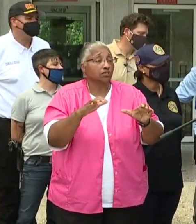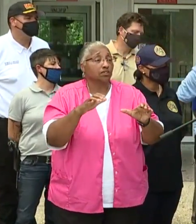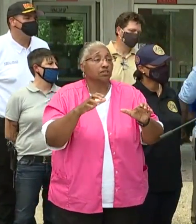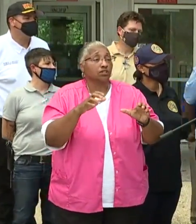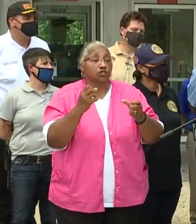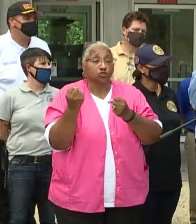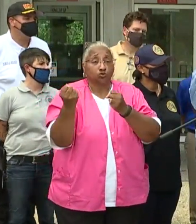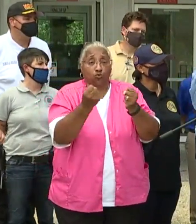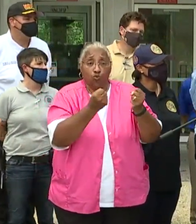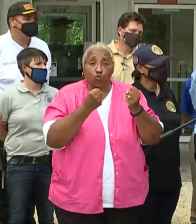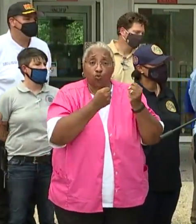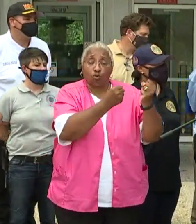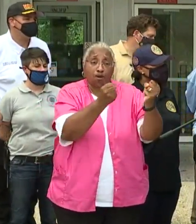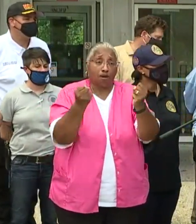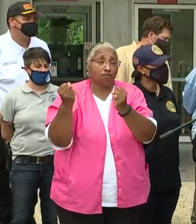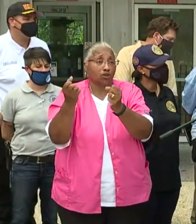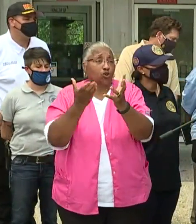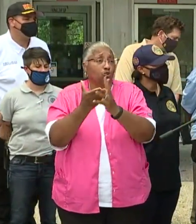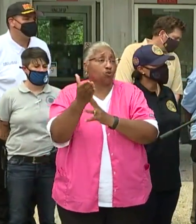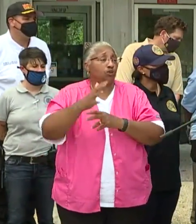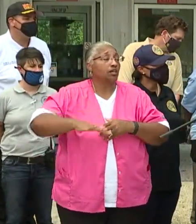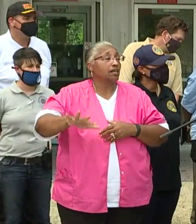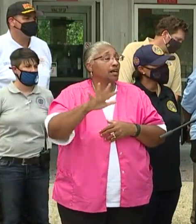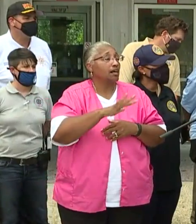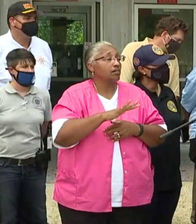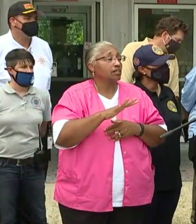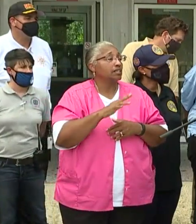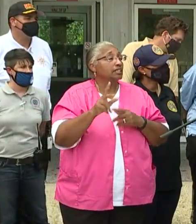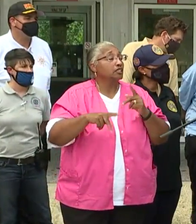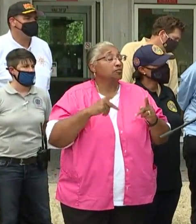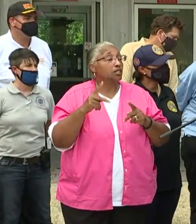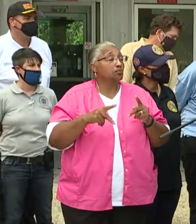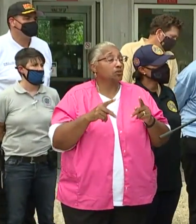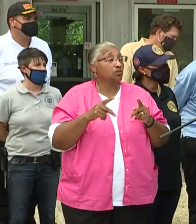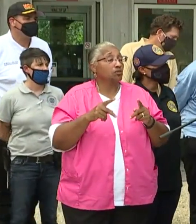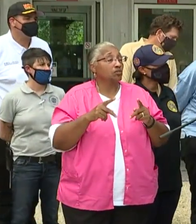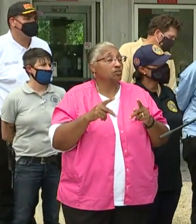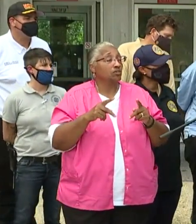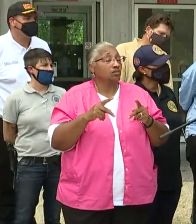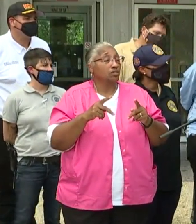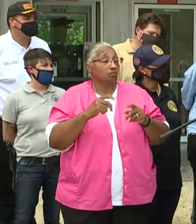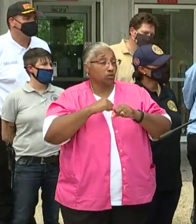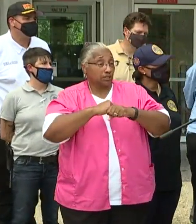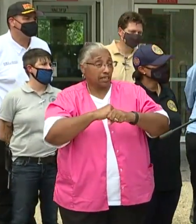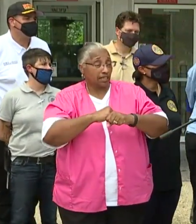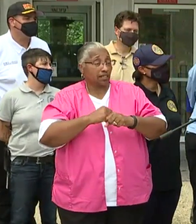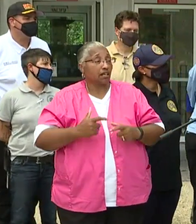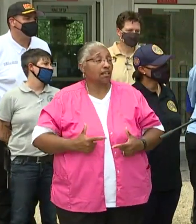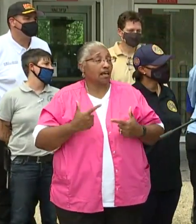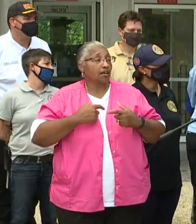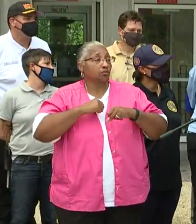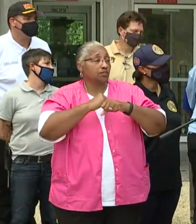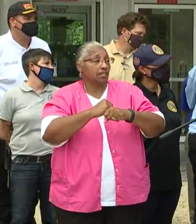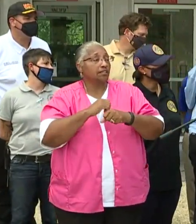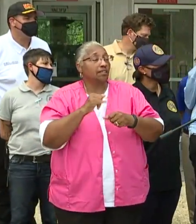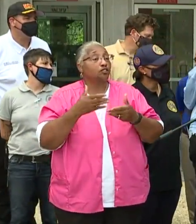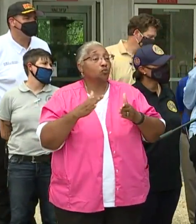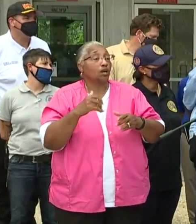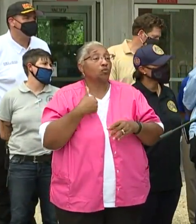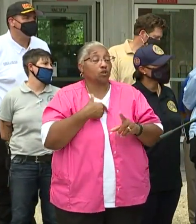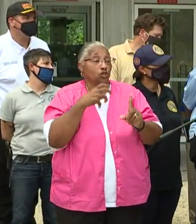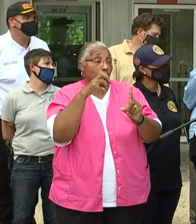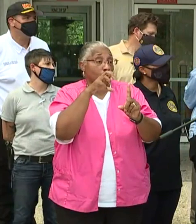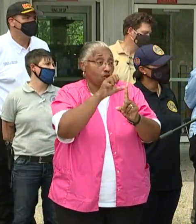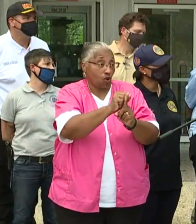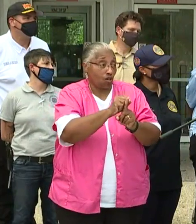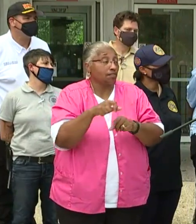neighborhoods to ensure the safety of everyone, their persons as well as their lives as well as their property. So that is how they were apprehended, and we will continue